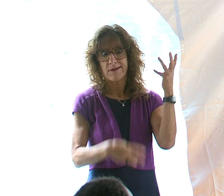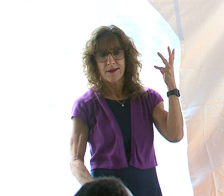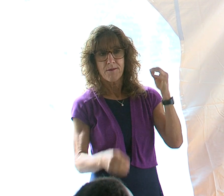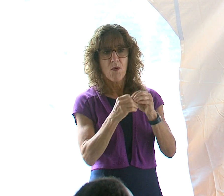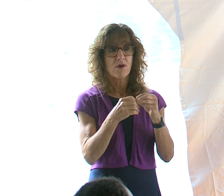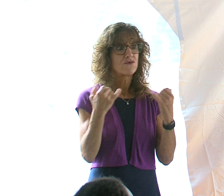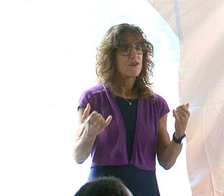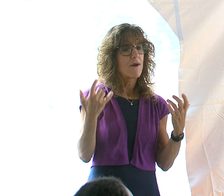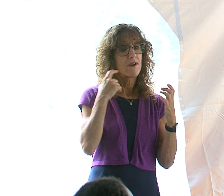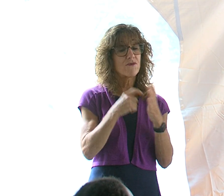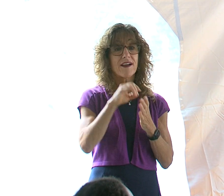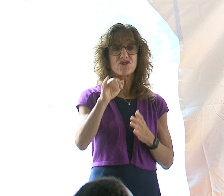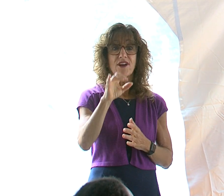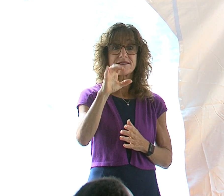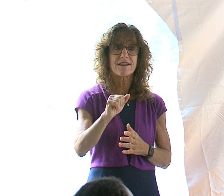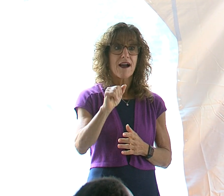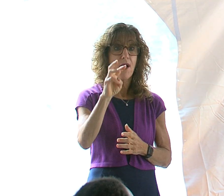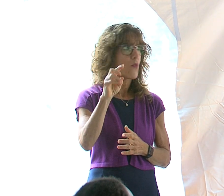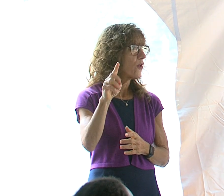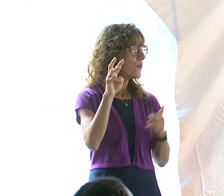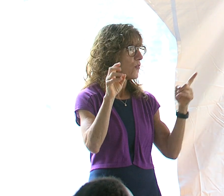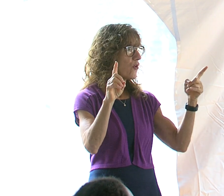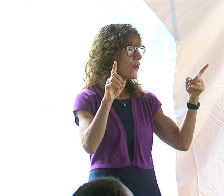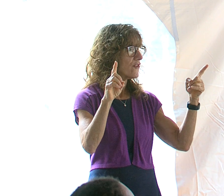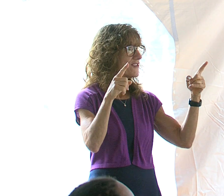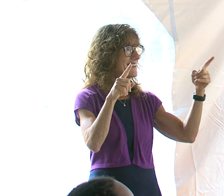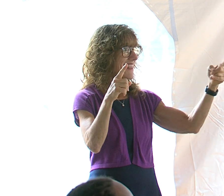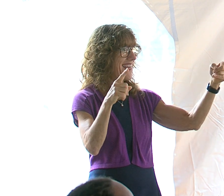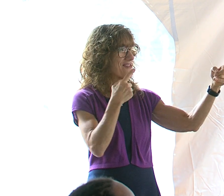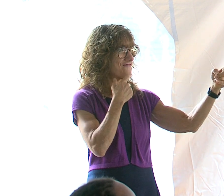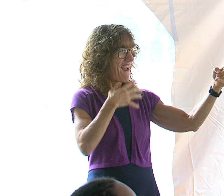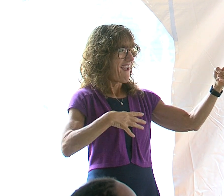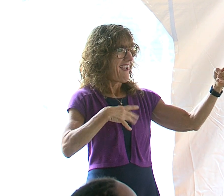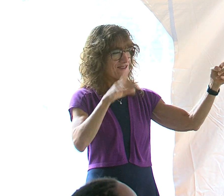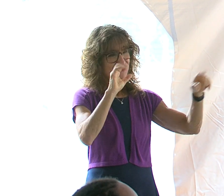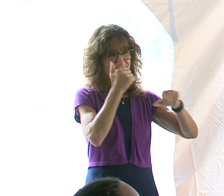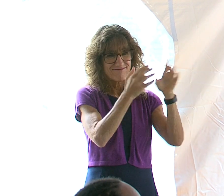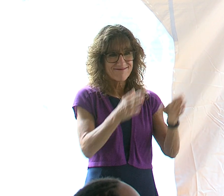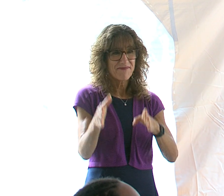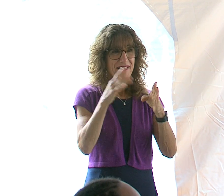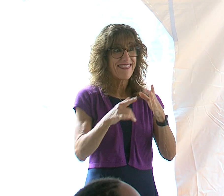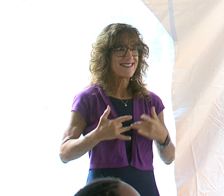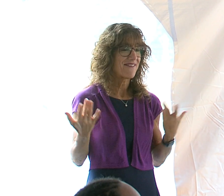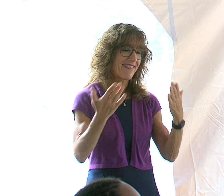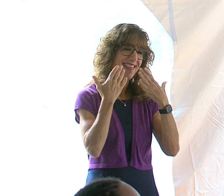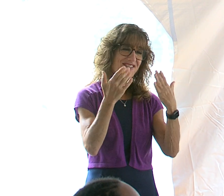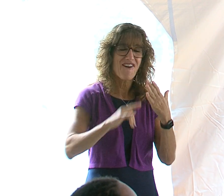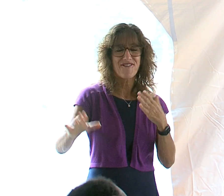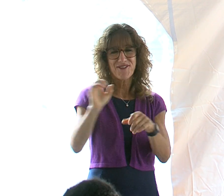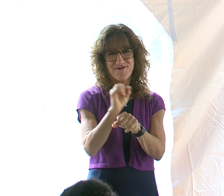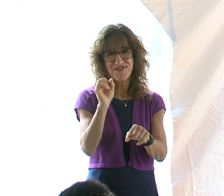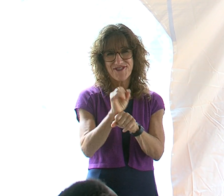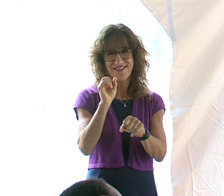to recognize Jessica Woodward, who is over here in the maroon, who organized and planned this entire event. Thank you all for your